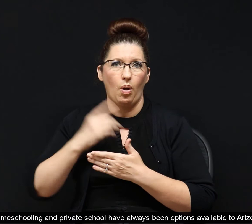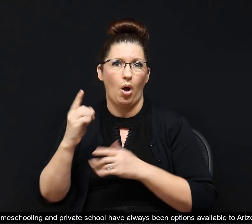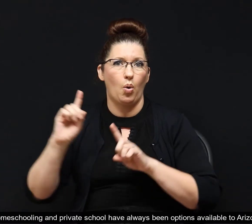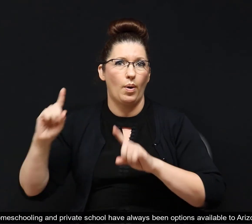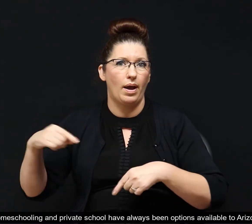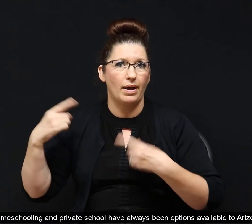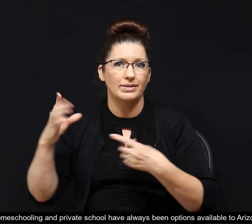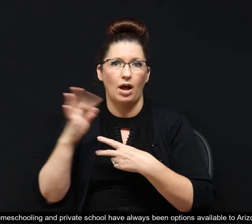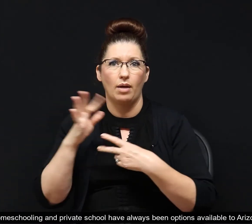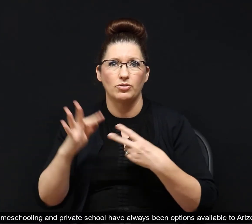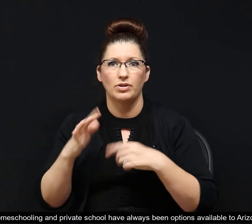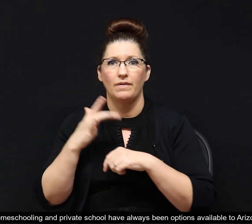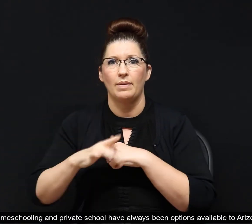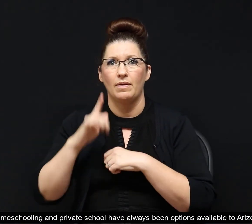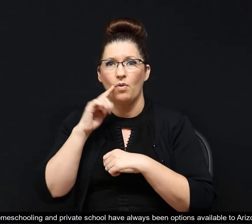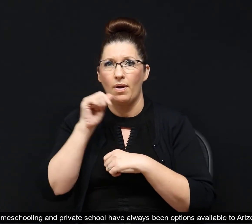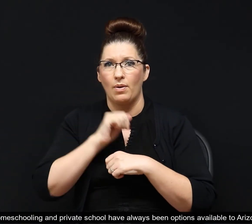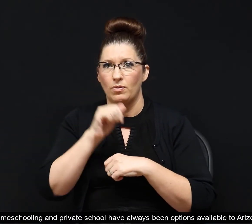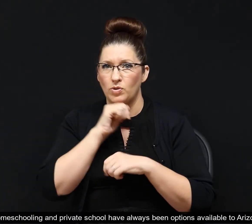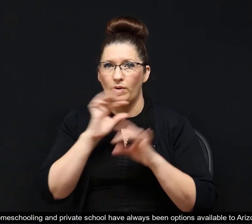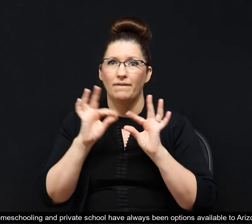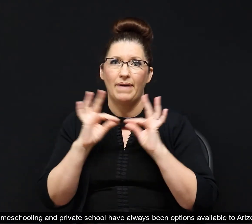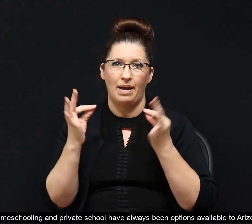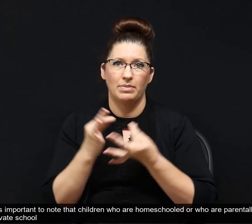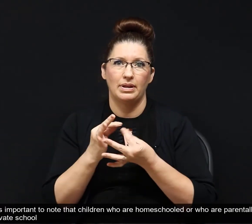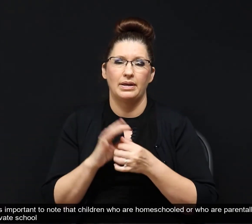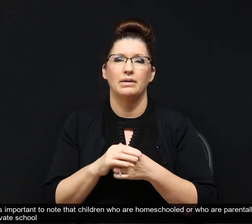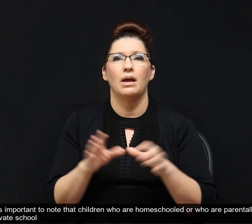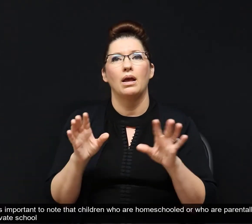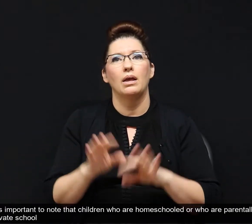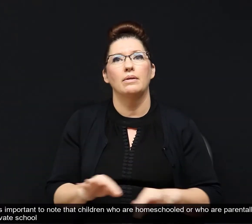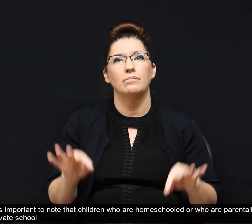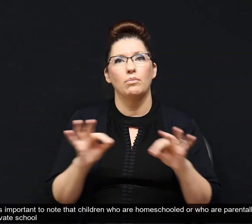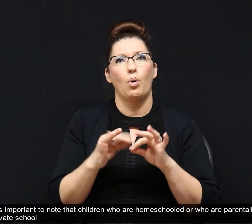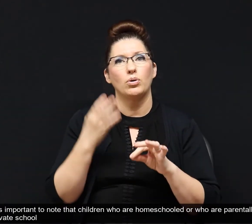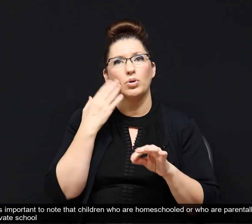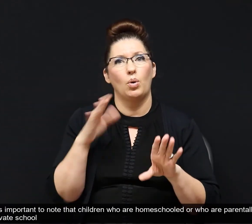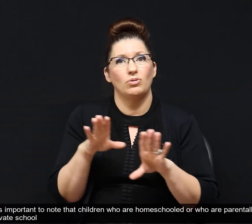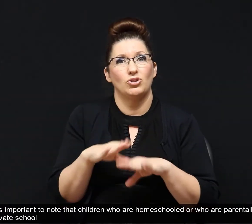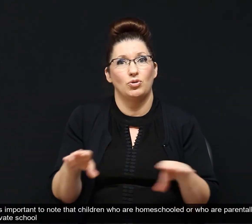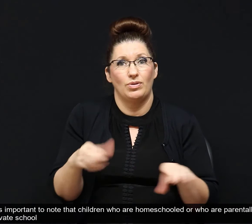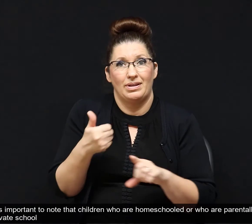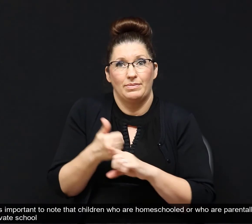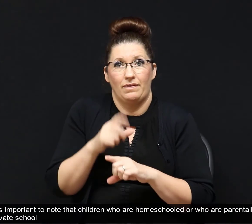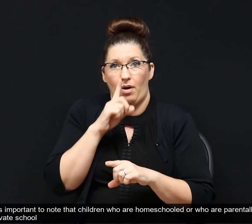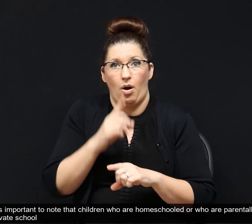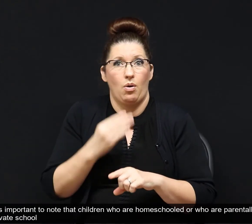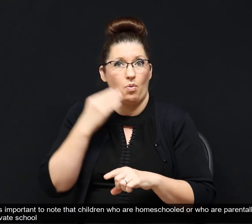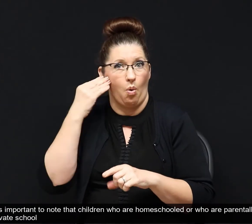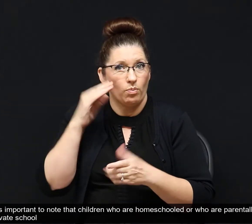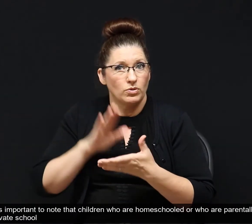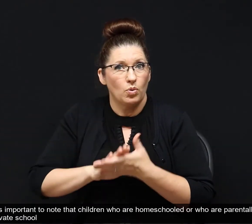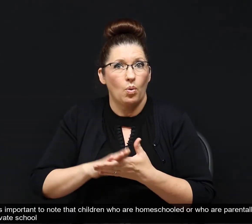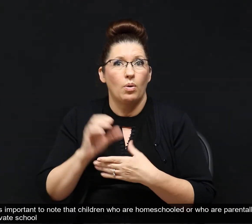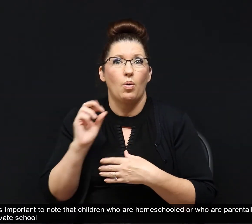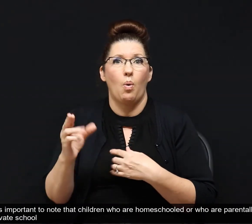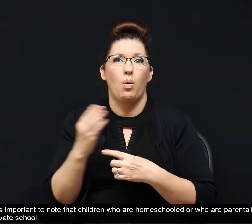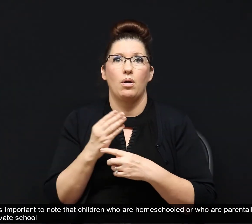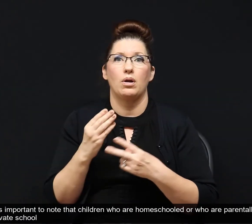options available to Arizona families. It is important to note that children who are homeschooled or who are parentally placed